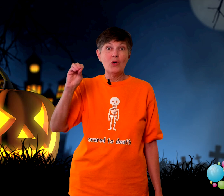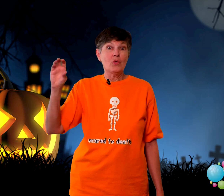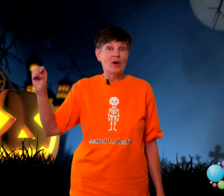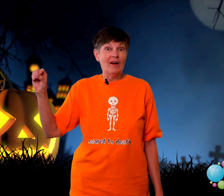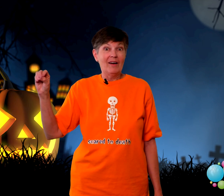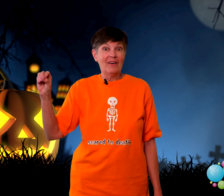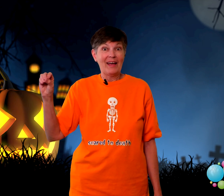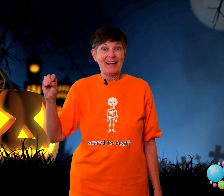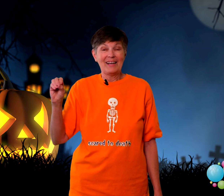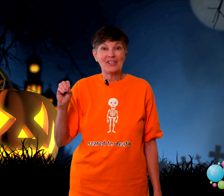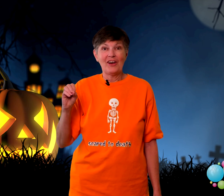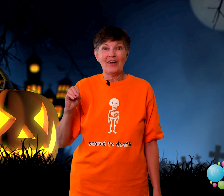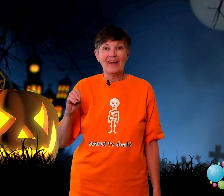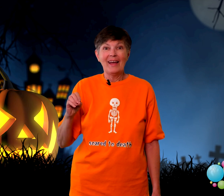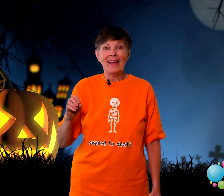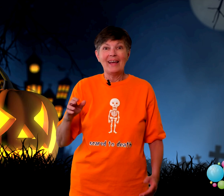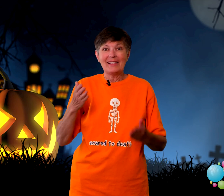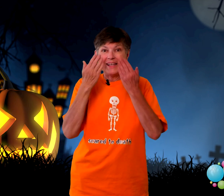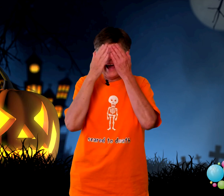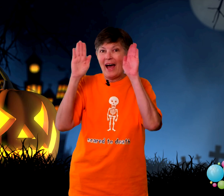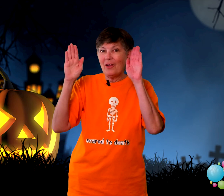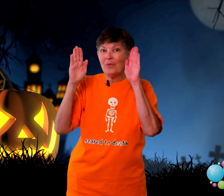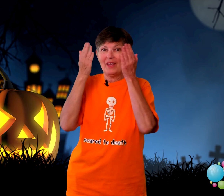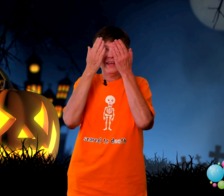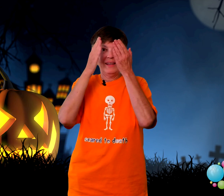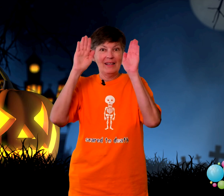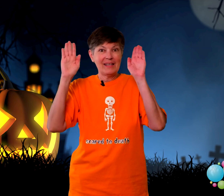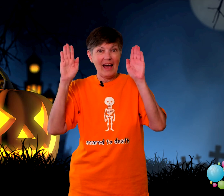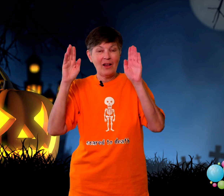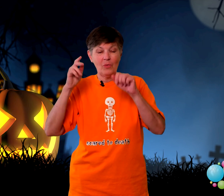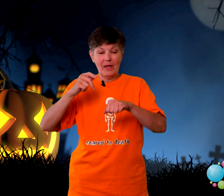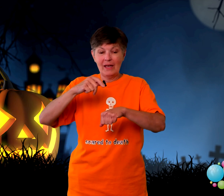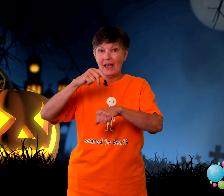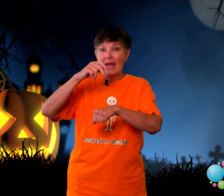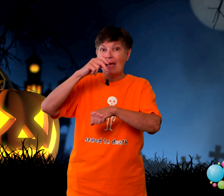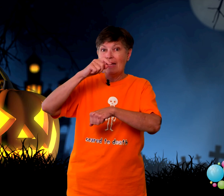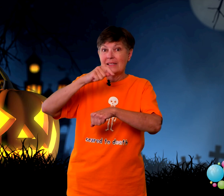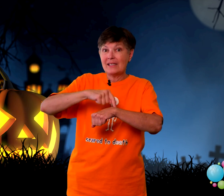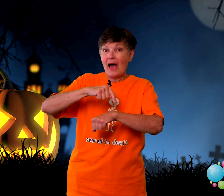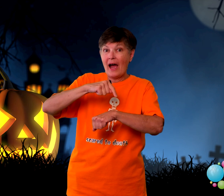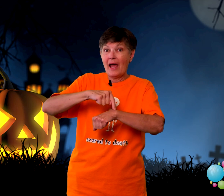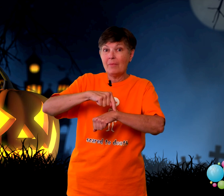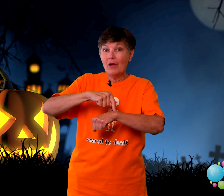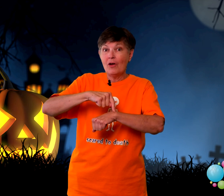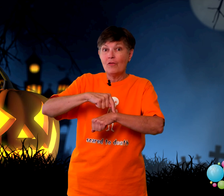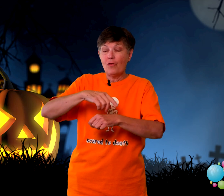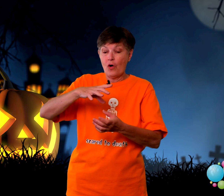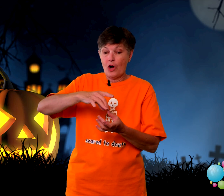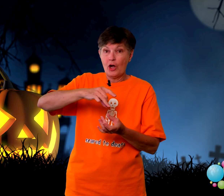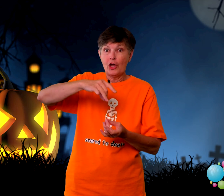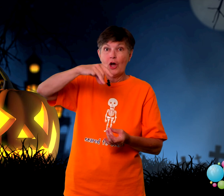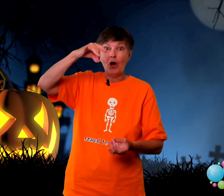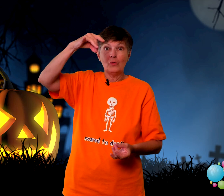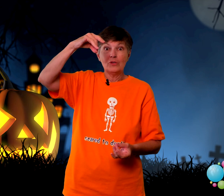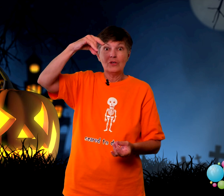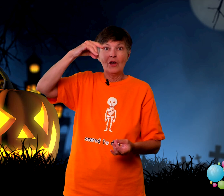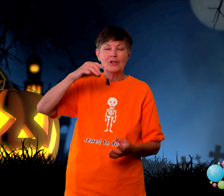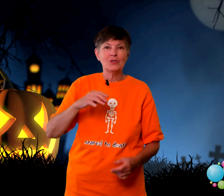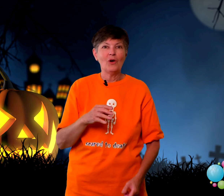boo. Okay, kind of scary. It's Halloween. It's Halloween. It's time for ghosts to